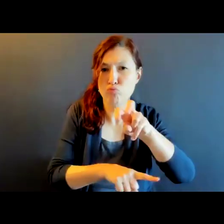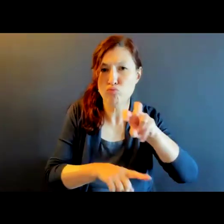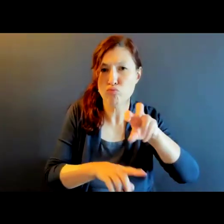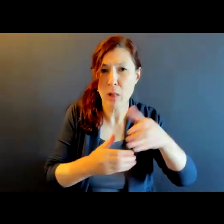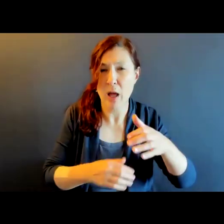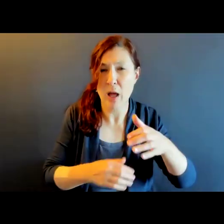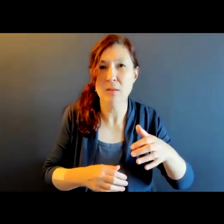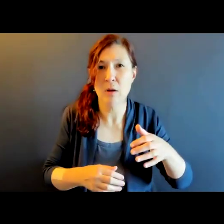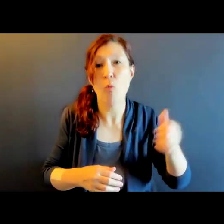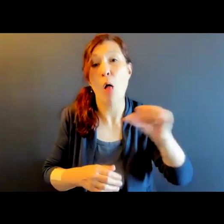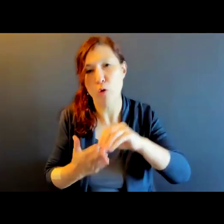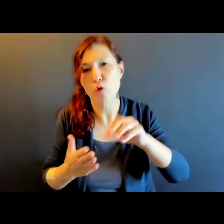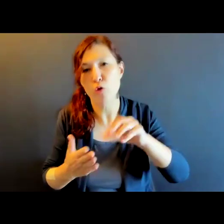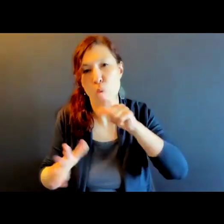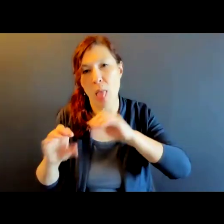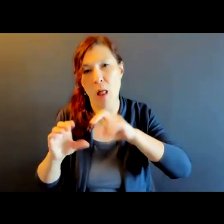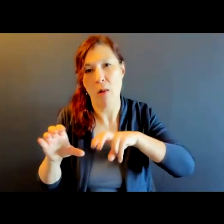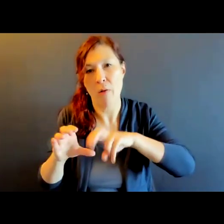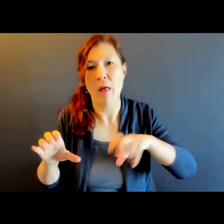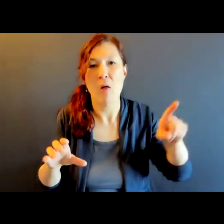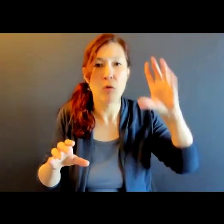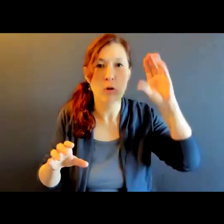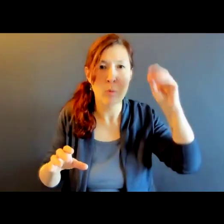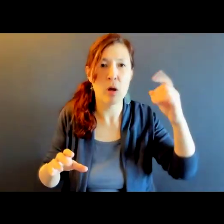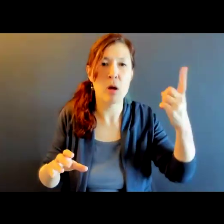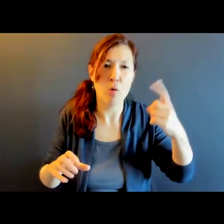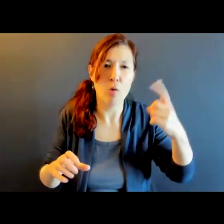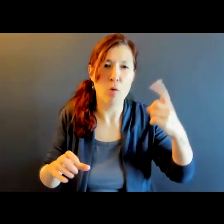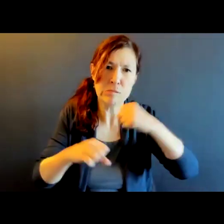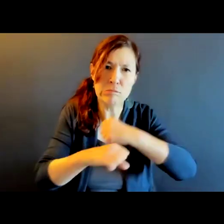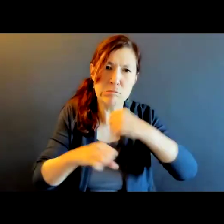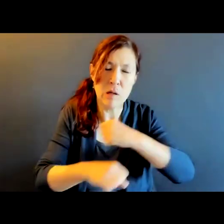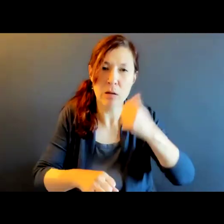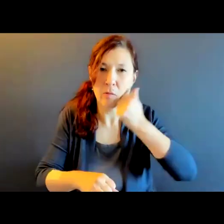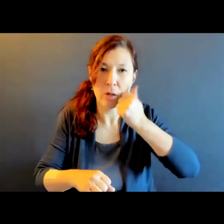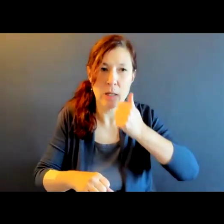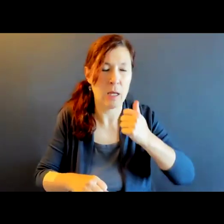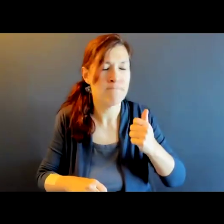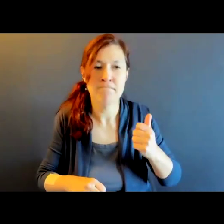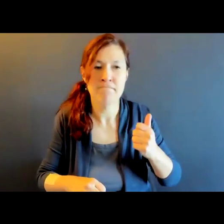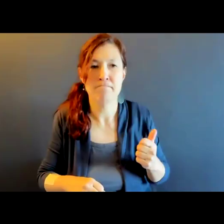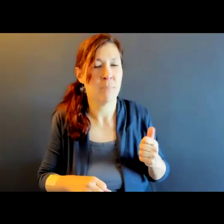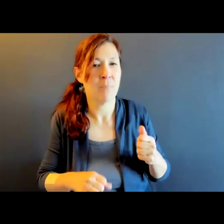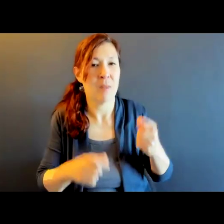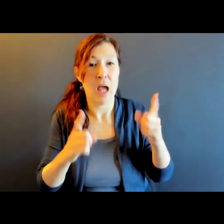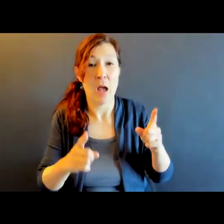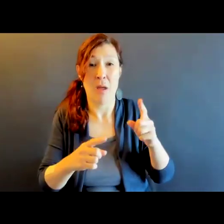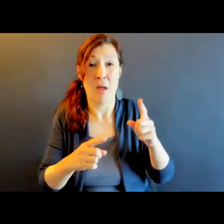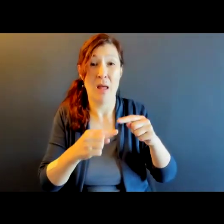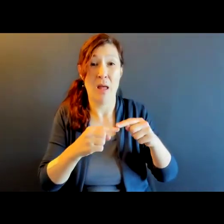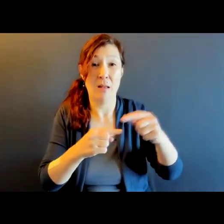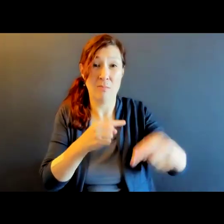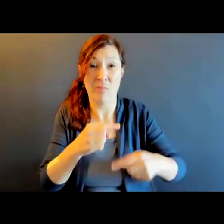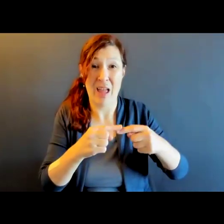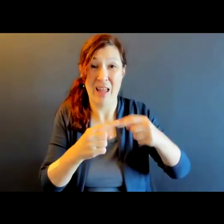students left, and they were getting into fistfights near daily. So at the end of the year, when she received a seat in a